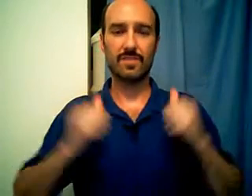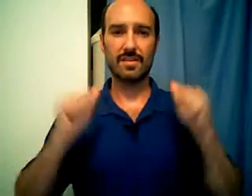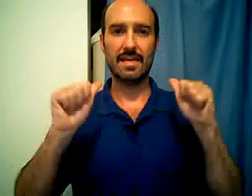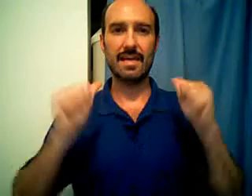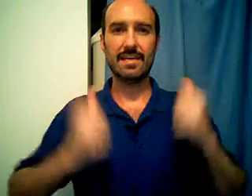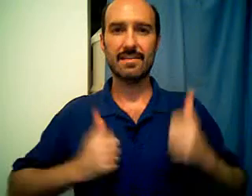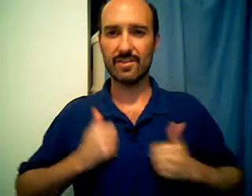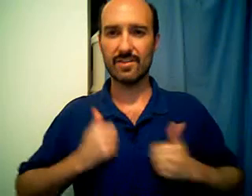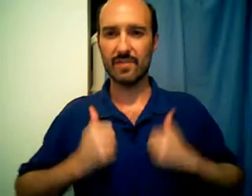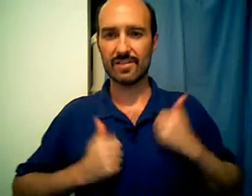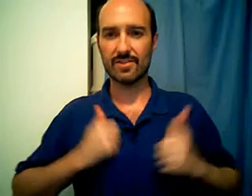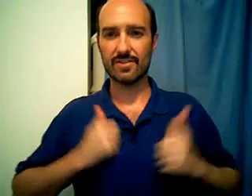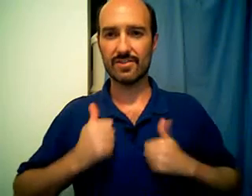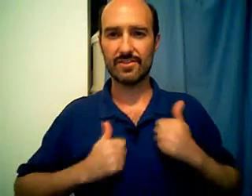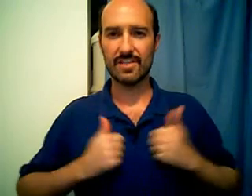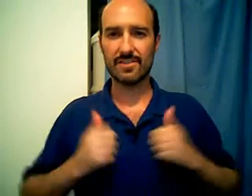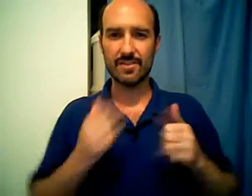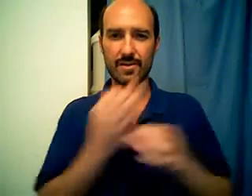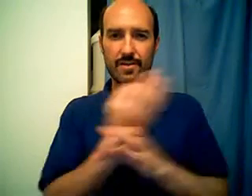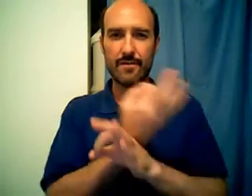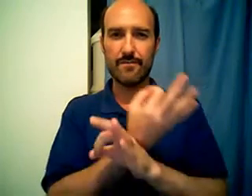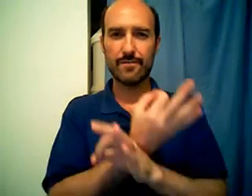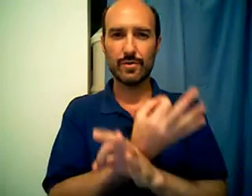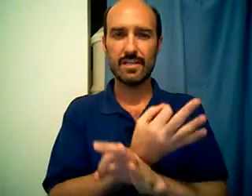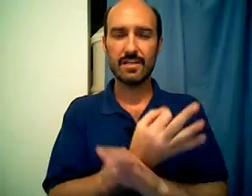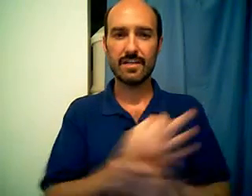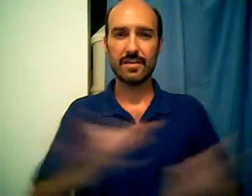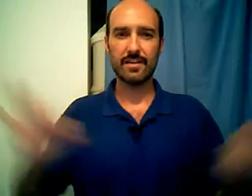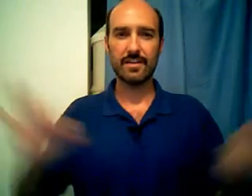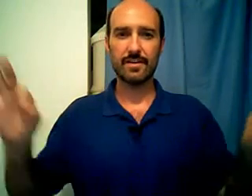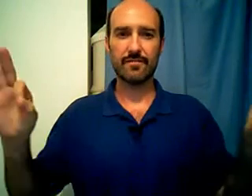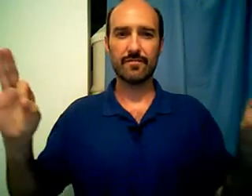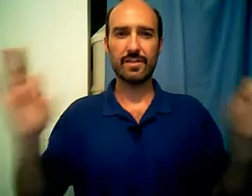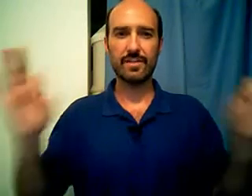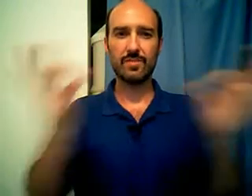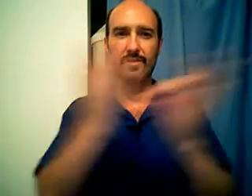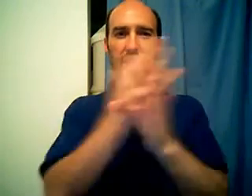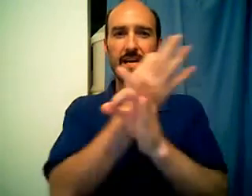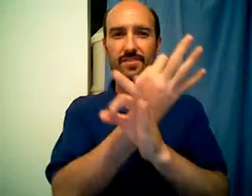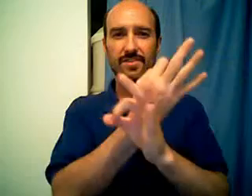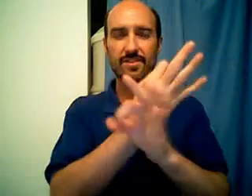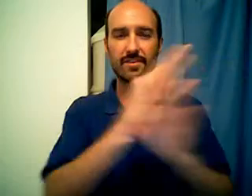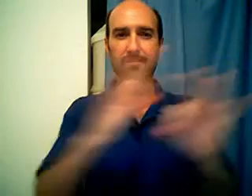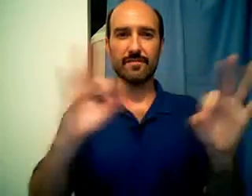the A's, and you make circles on your chest. Free. Free with the F's.